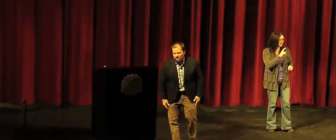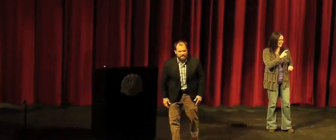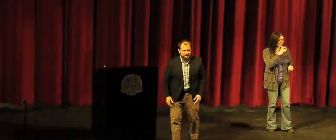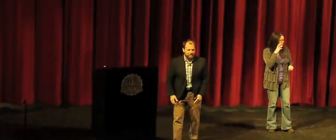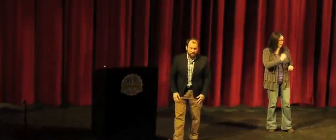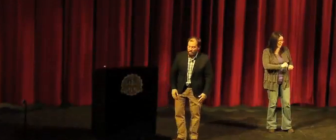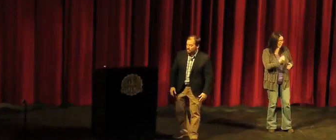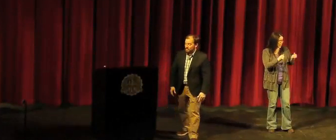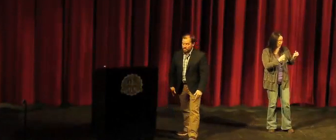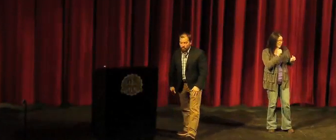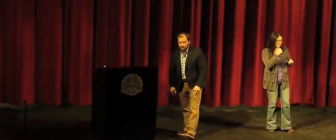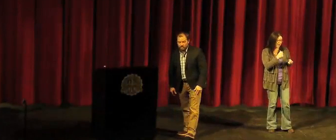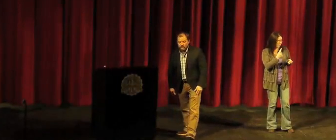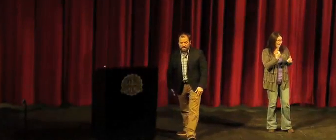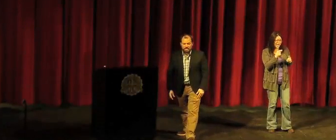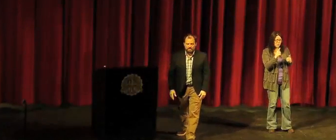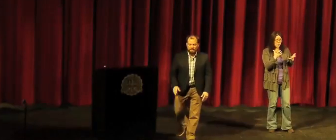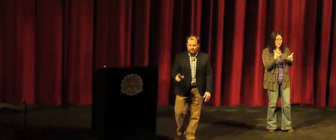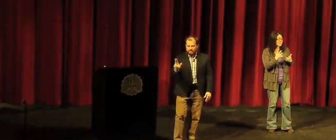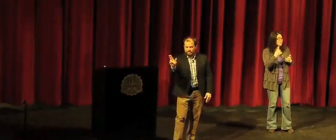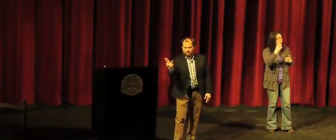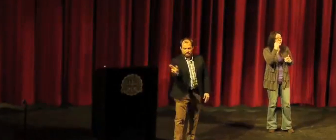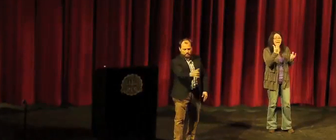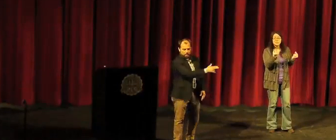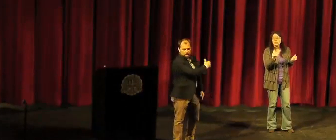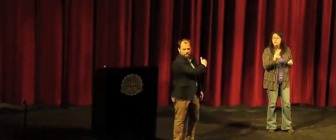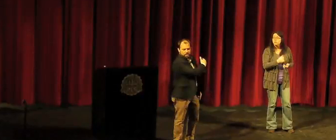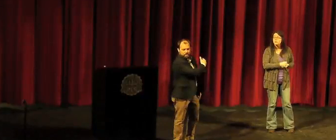not a car that anybody wants. So one of the guys does this.